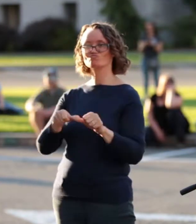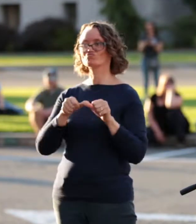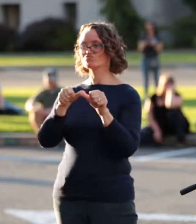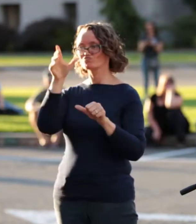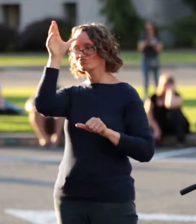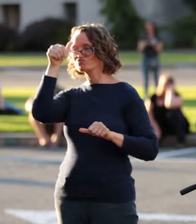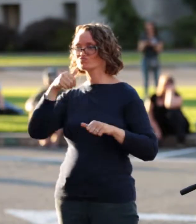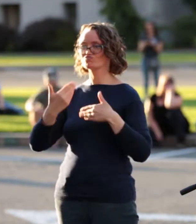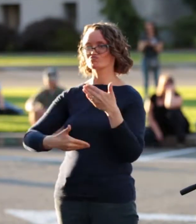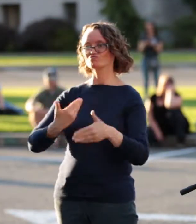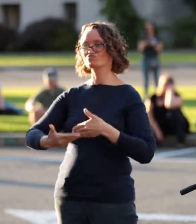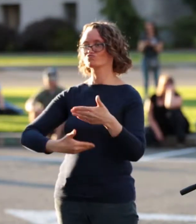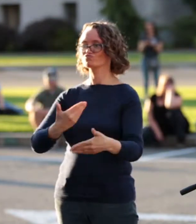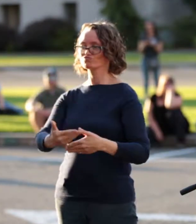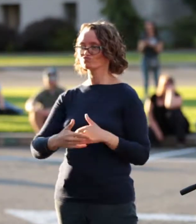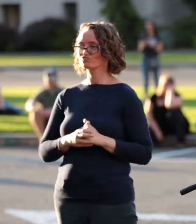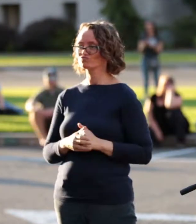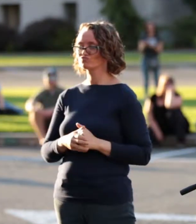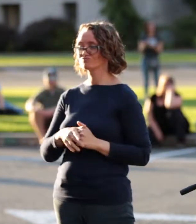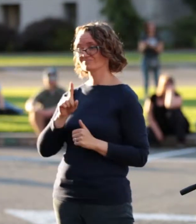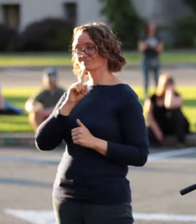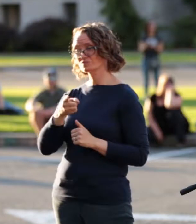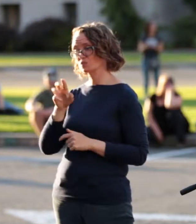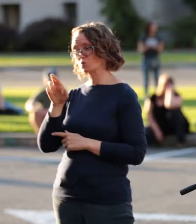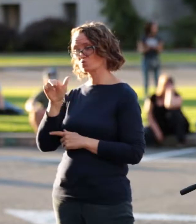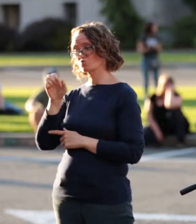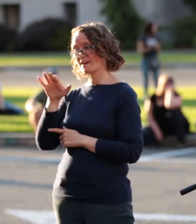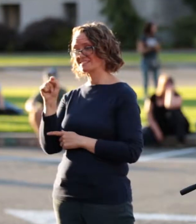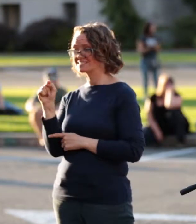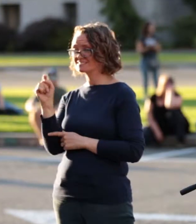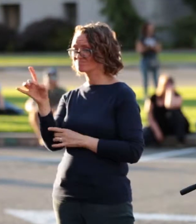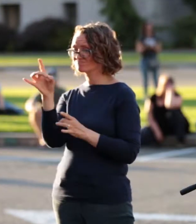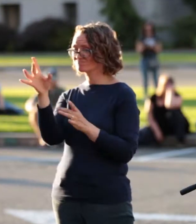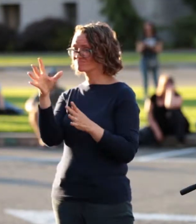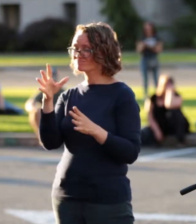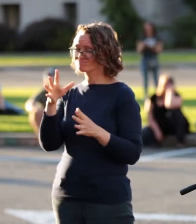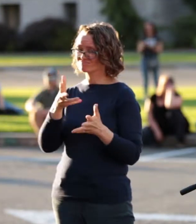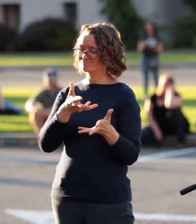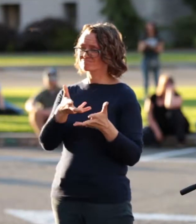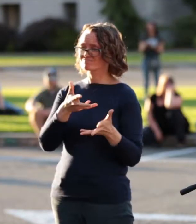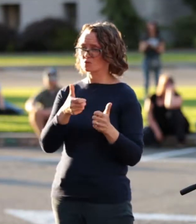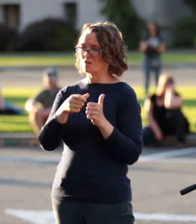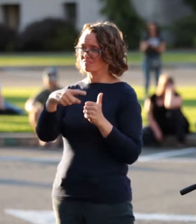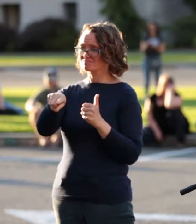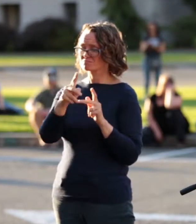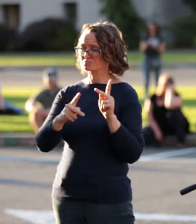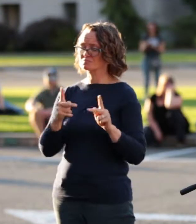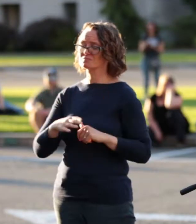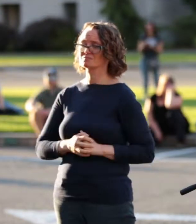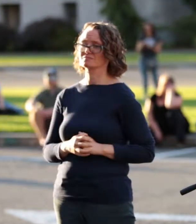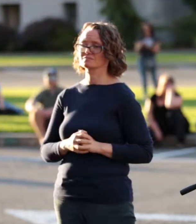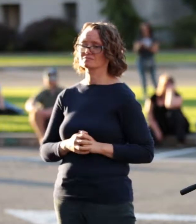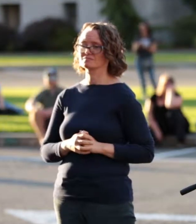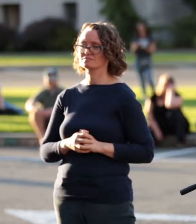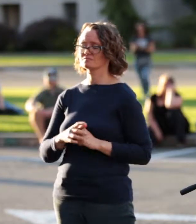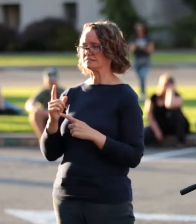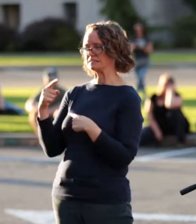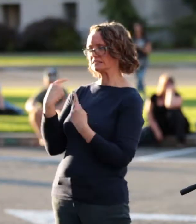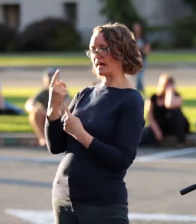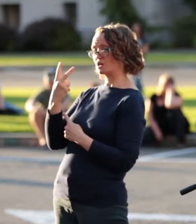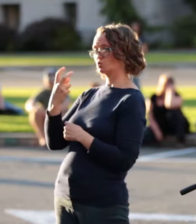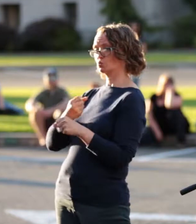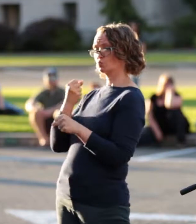their racist, heinous, and immoral treatment of families and individuals. In the last 2 years, 25